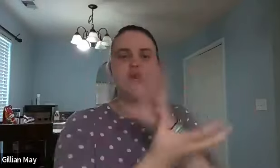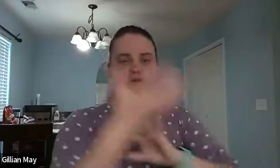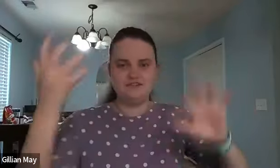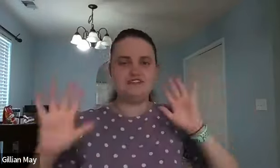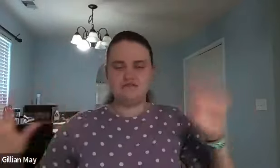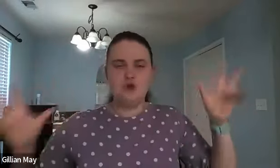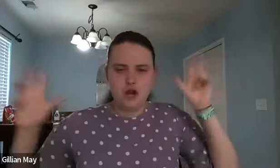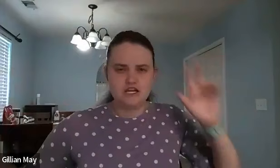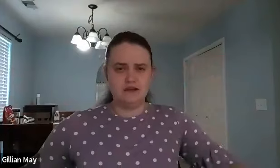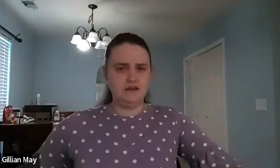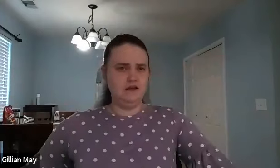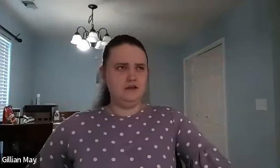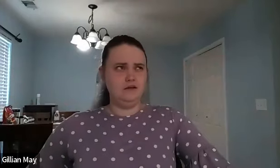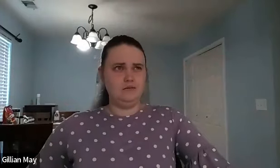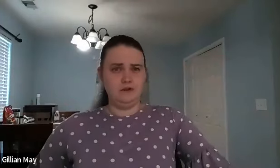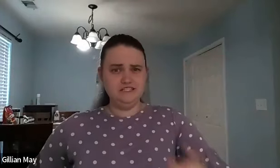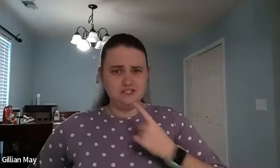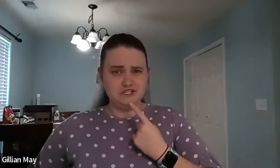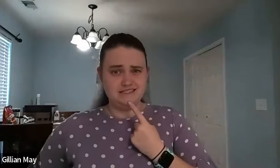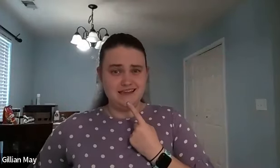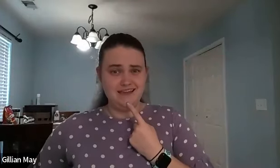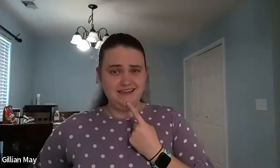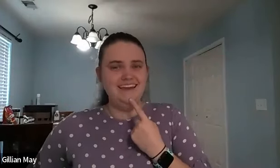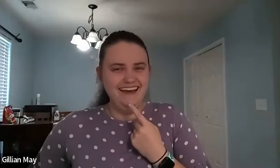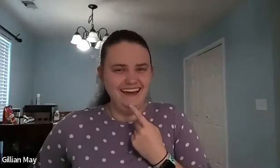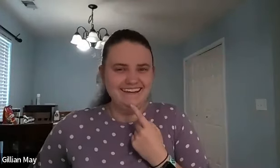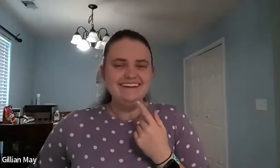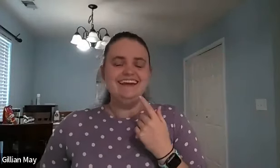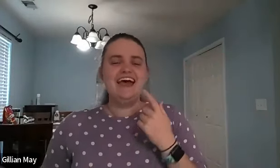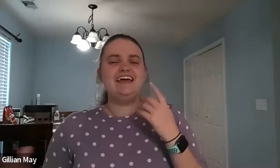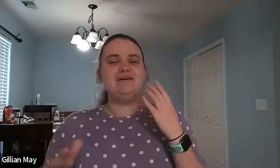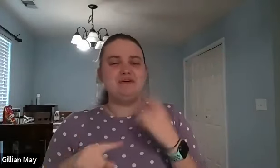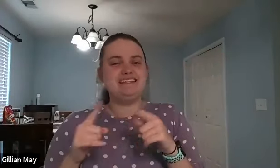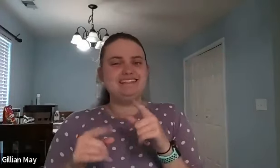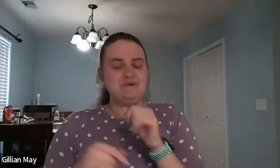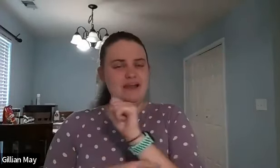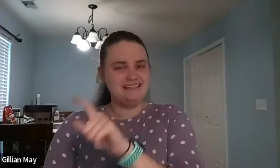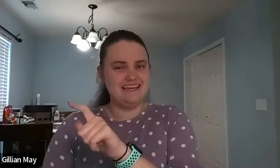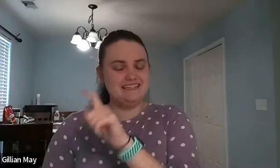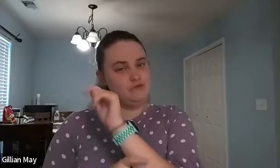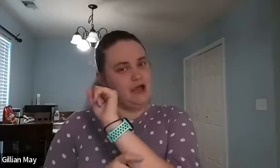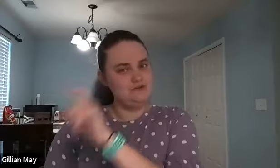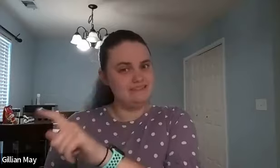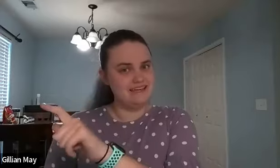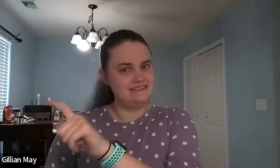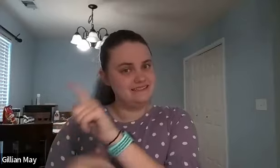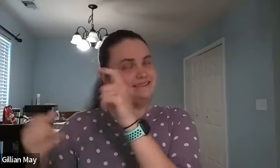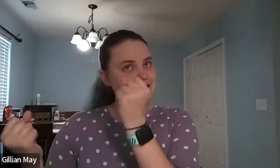so confusing. Like if you heard it, you'd be like, what did you just say? But it's the way I say it's how you would say it is sign